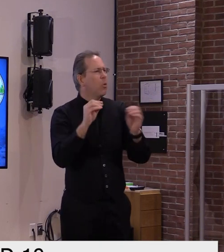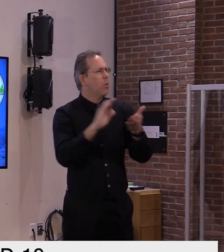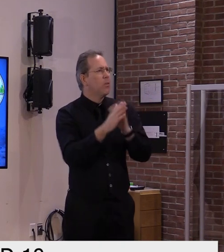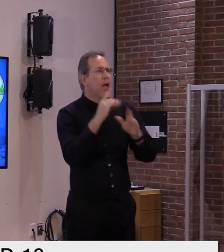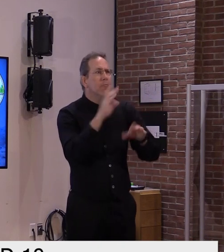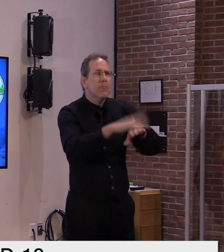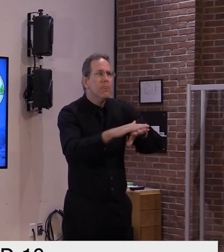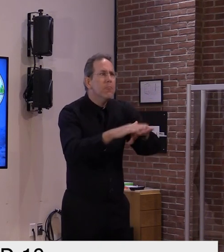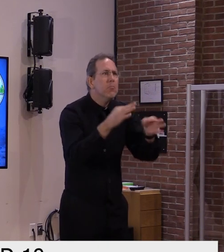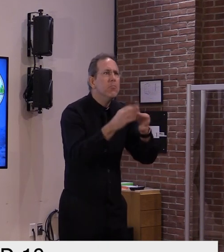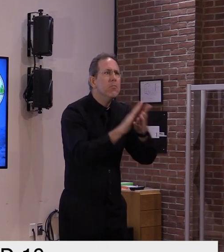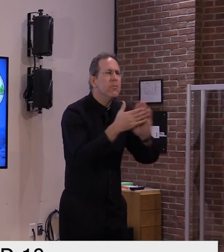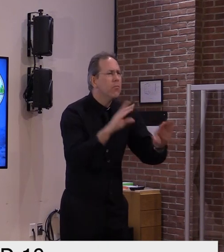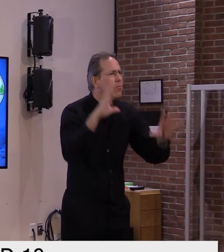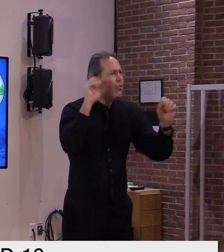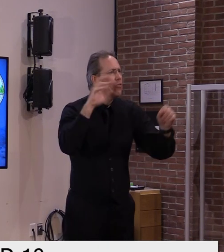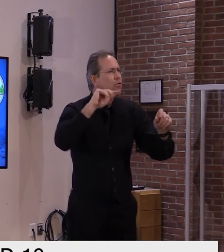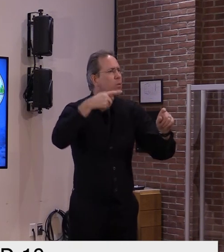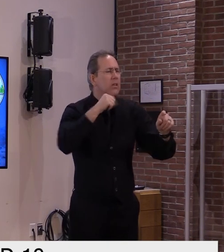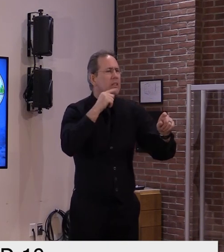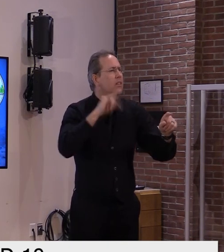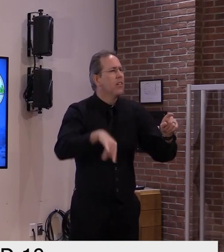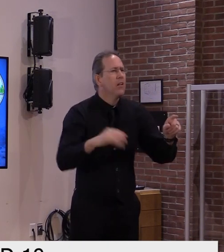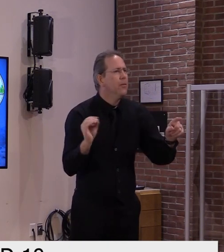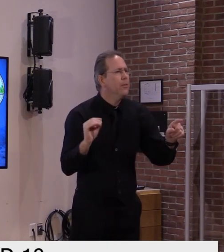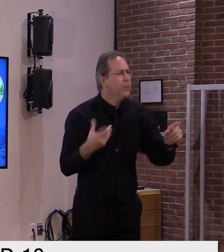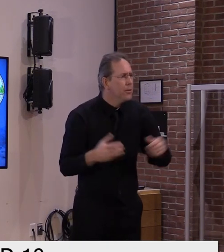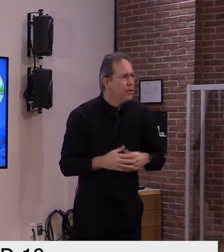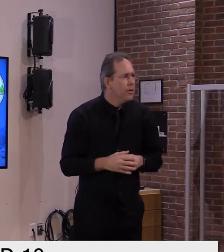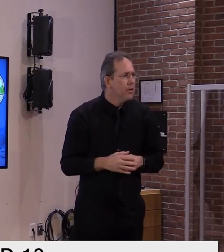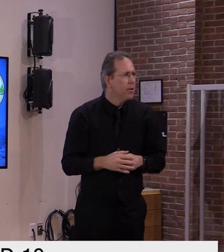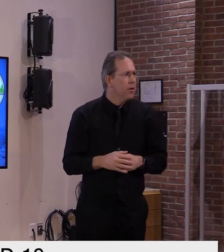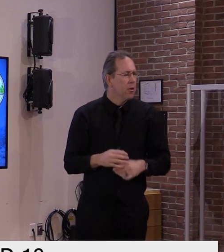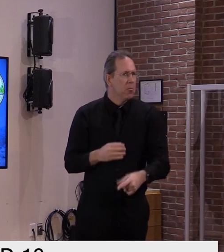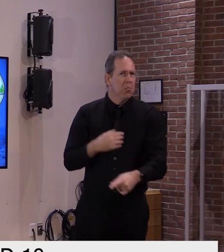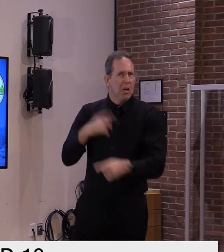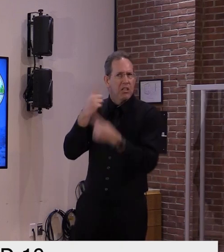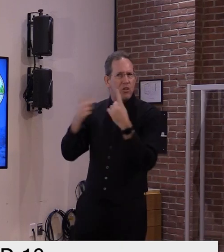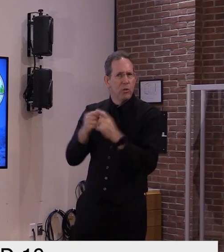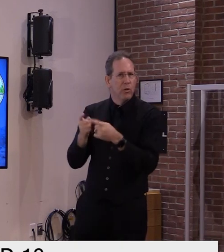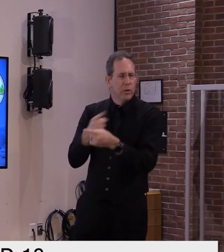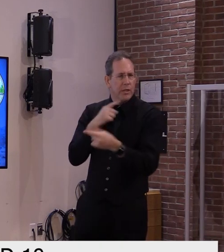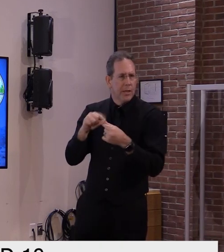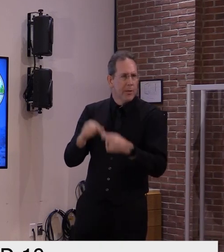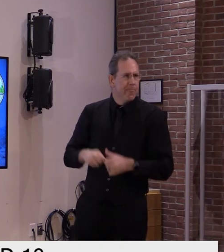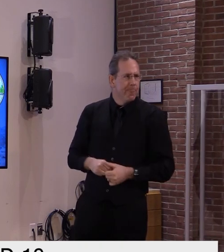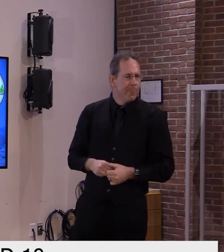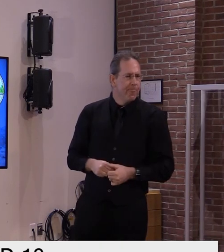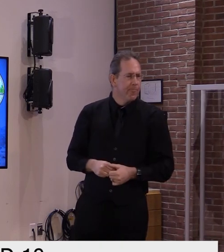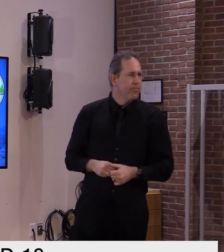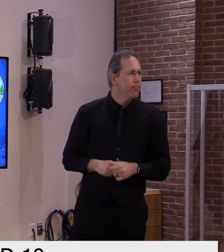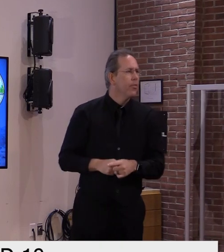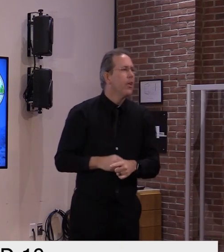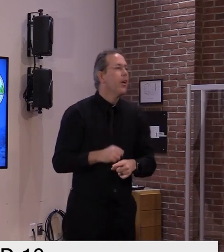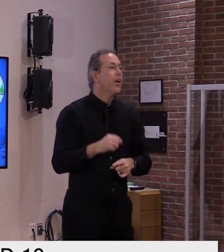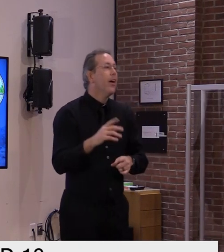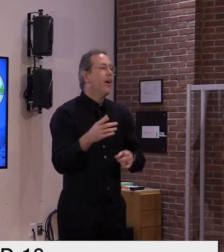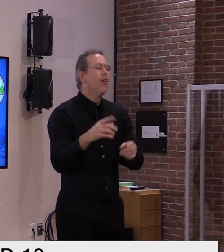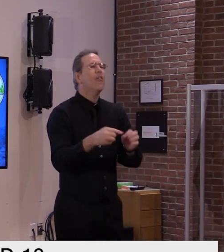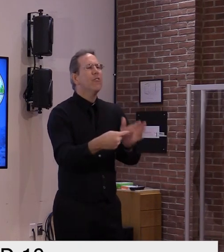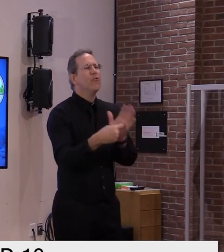I beg to disagree, but Why don't you send me that clip where he did that